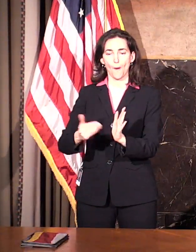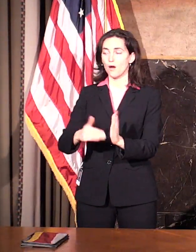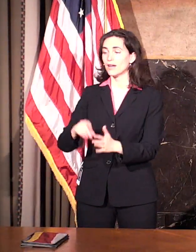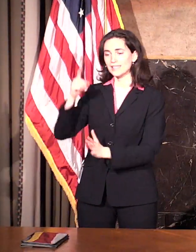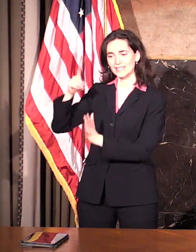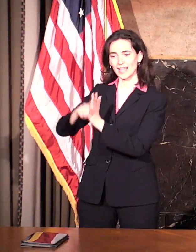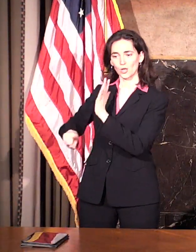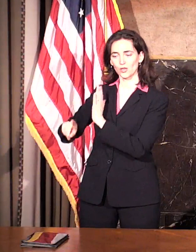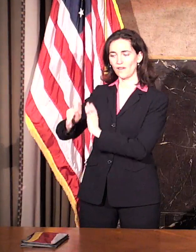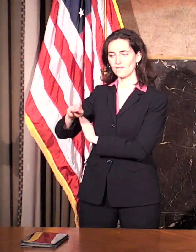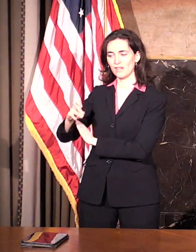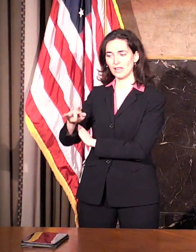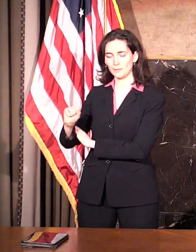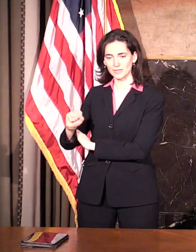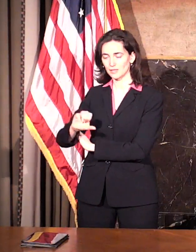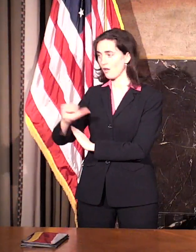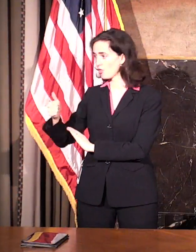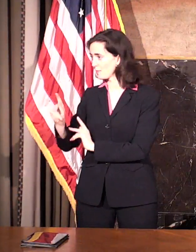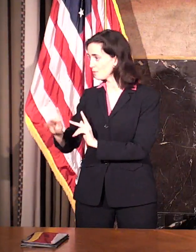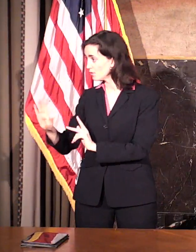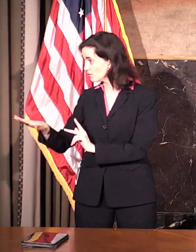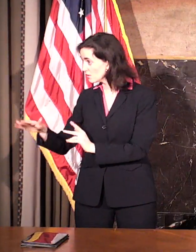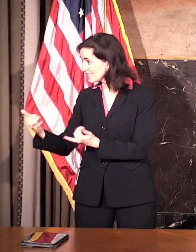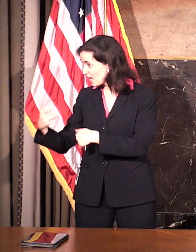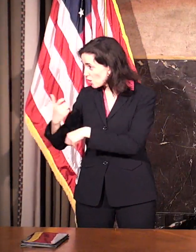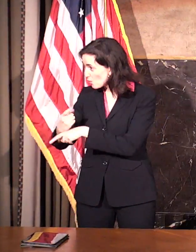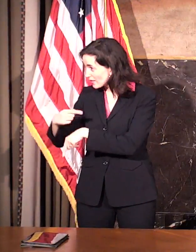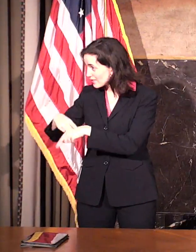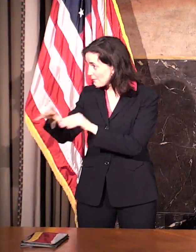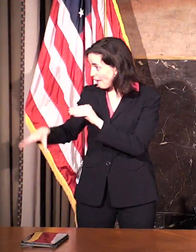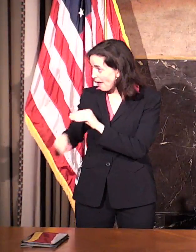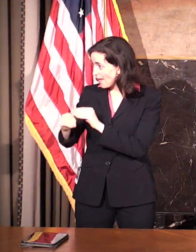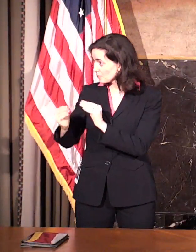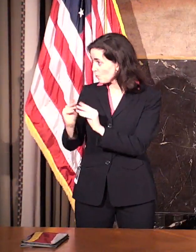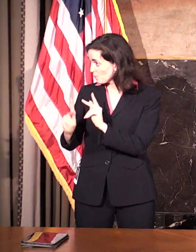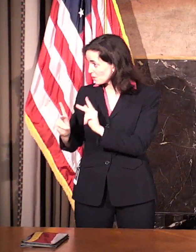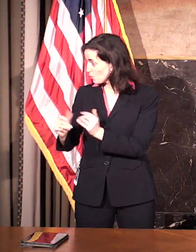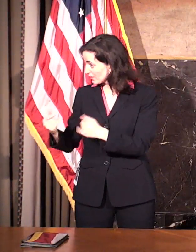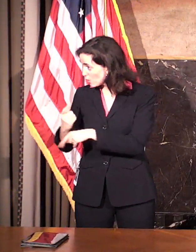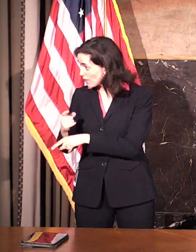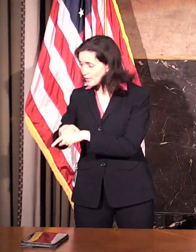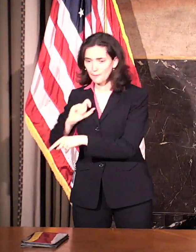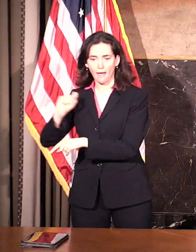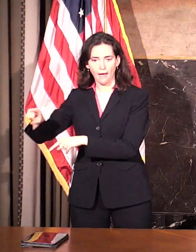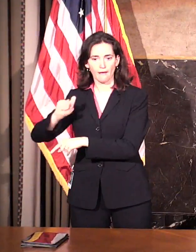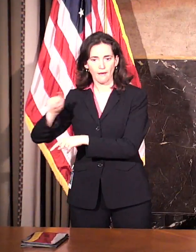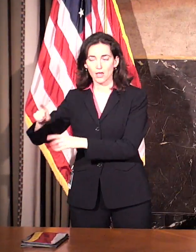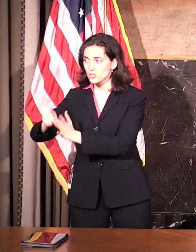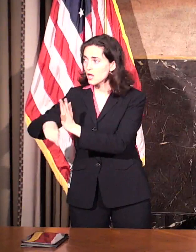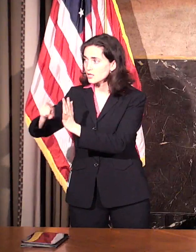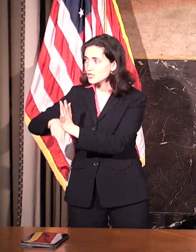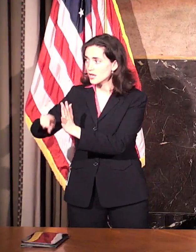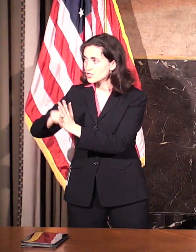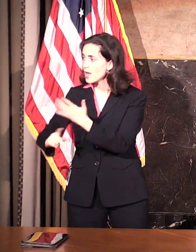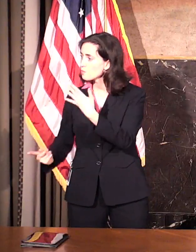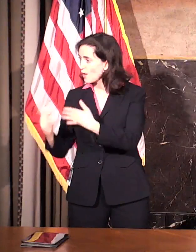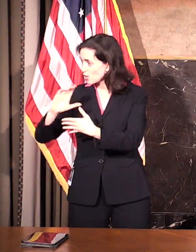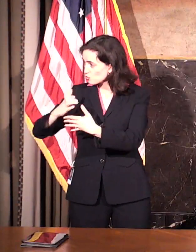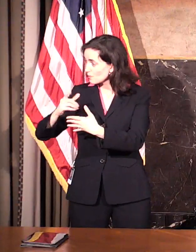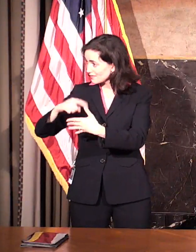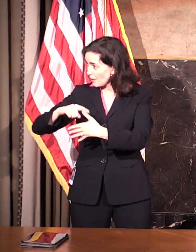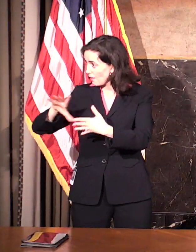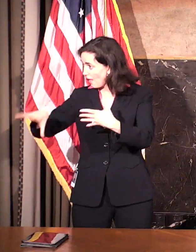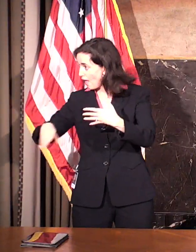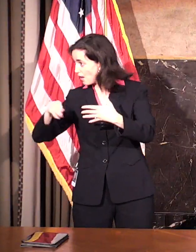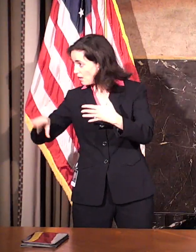Secretary Phillips and others, is this the right time to add these new individuals to the priority group who can be vaccinated starting on